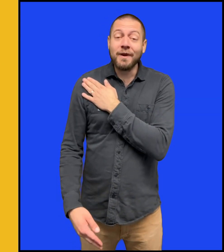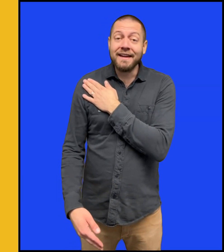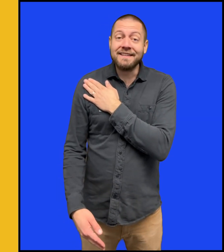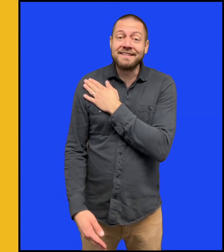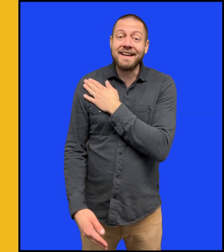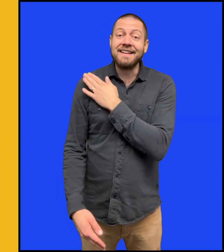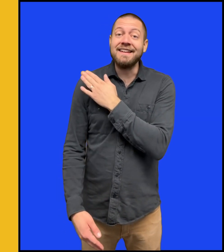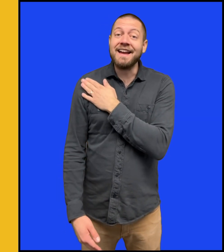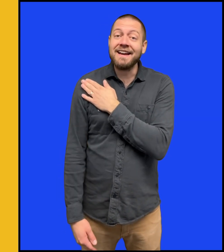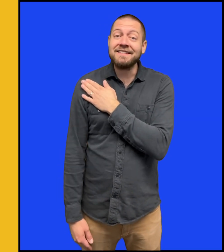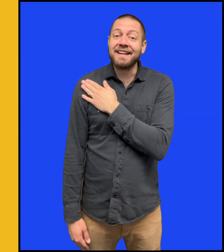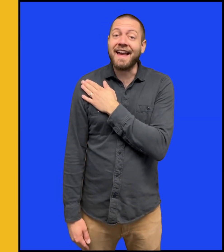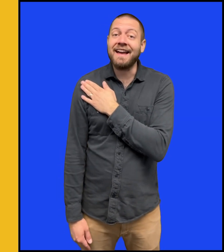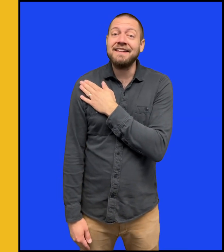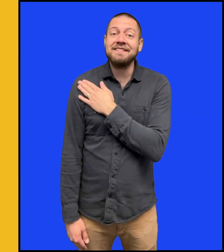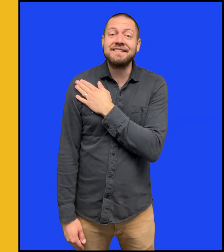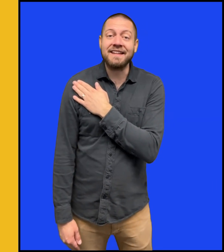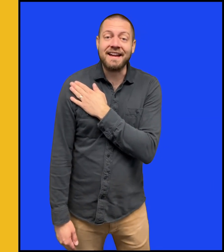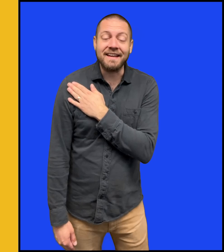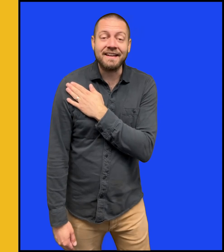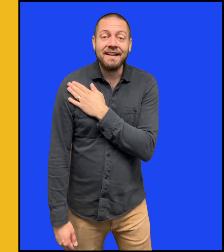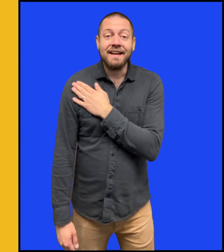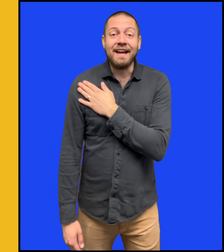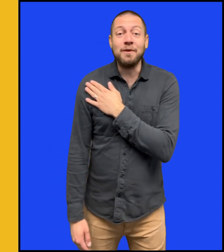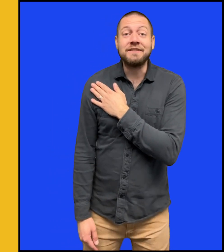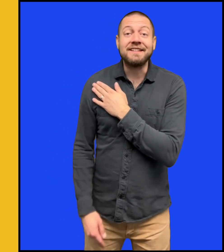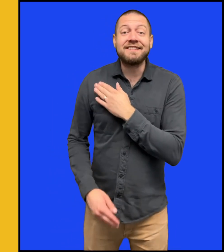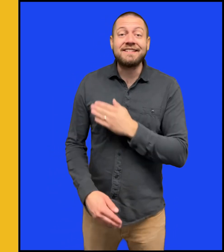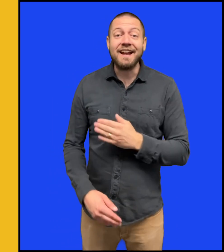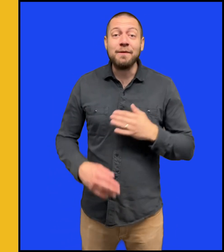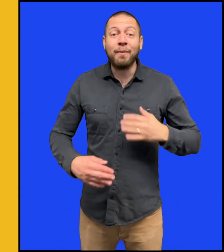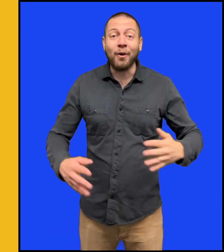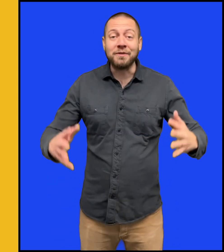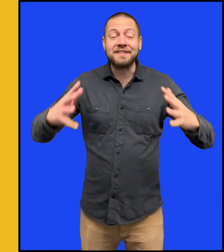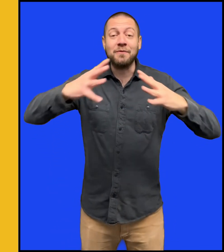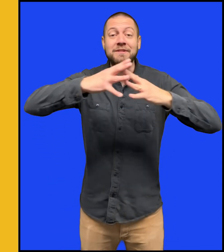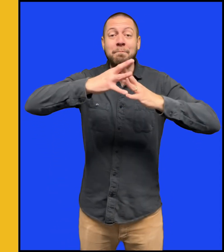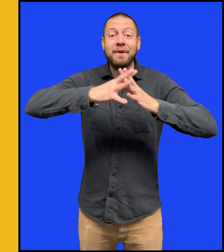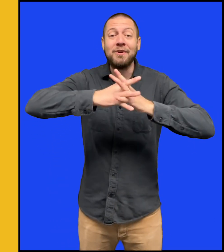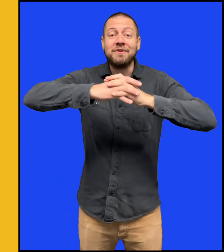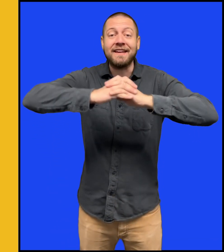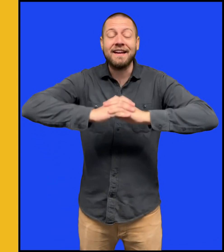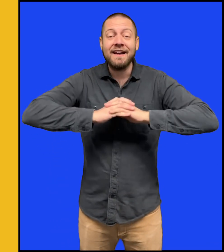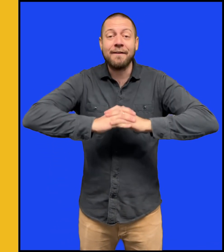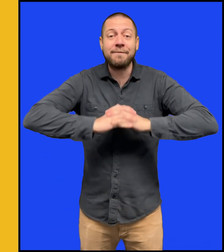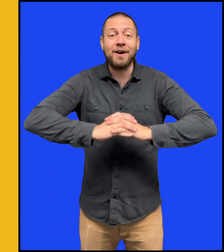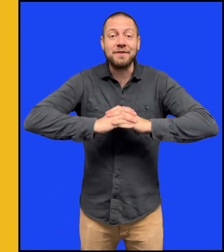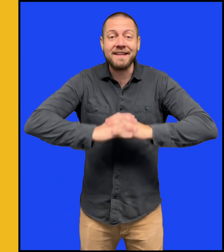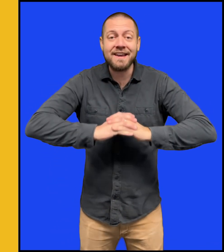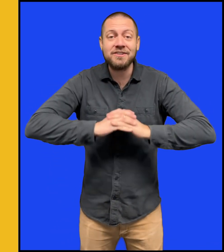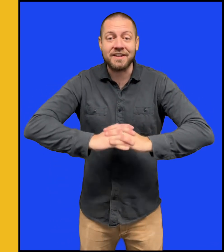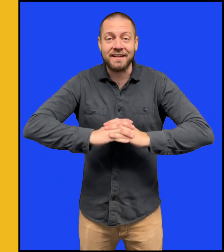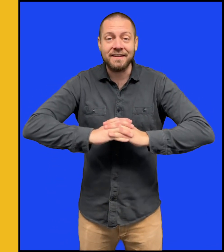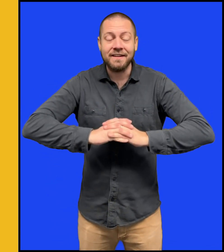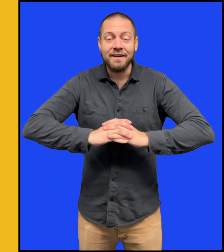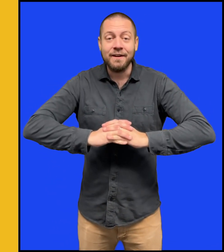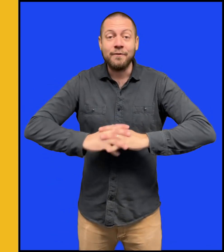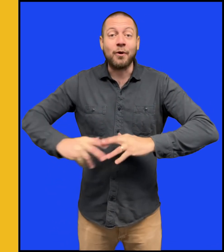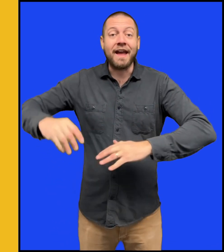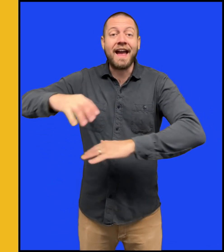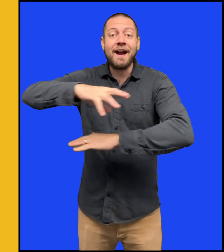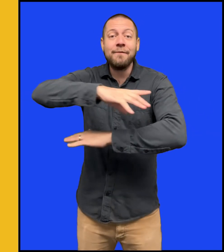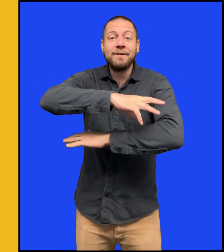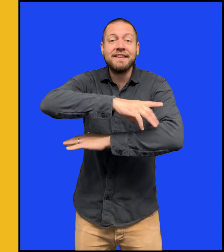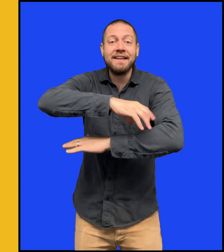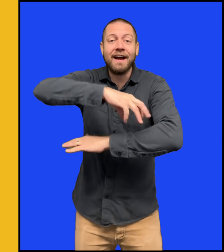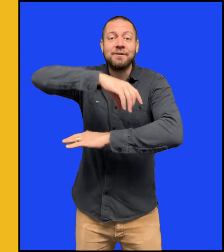That's right, it stayed nice and steady. And it was a steady pulse that was building a foundation